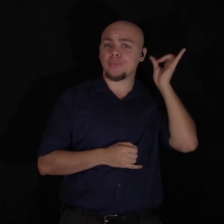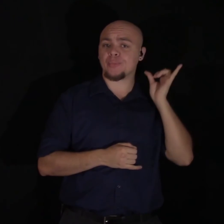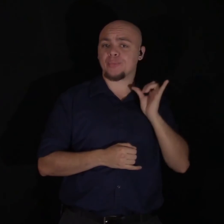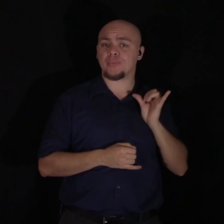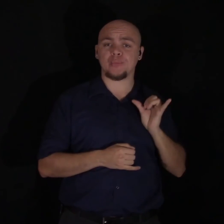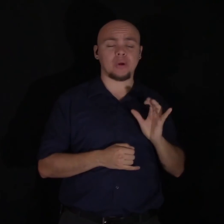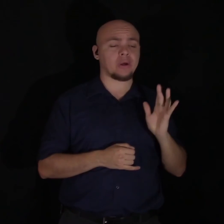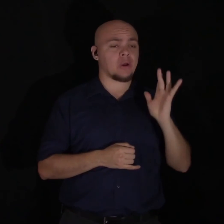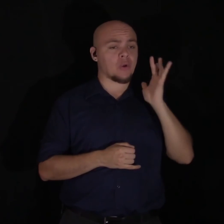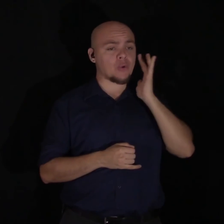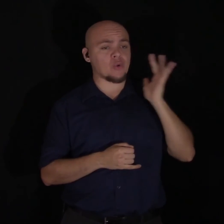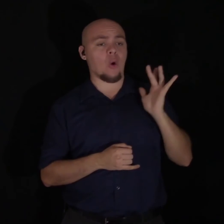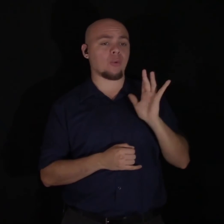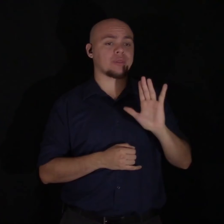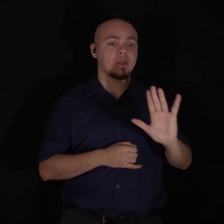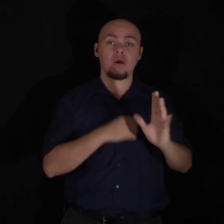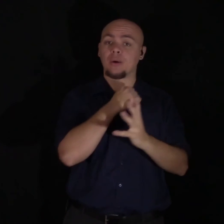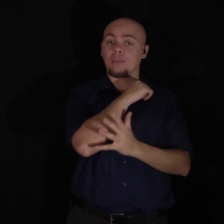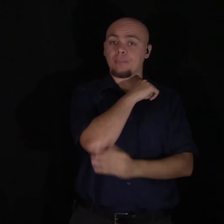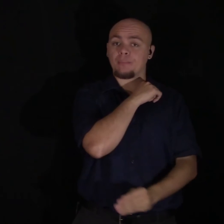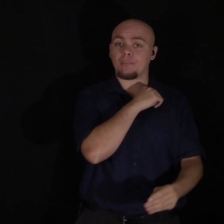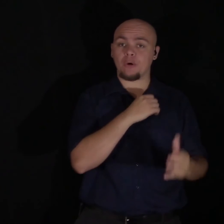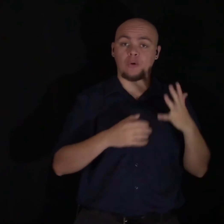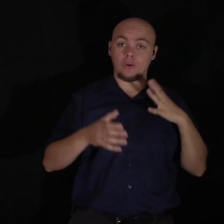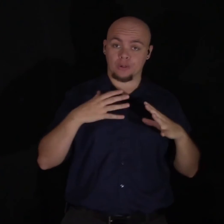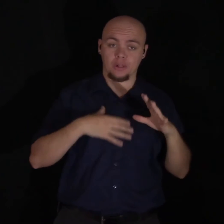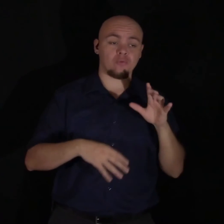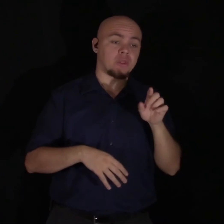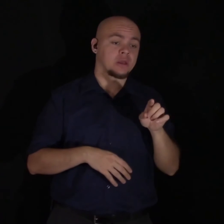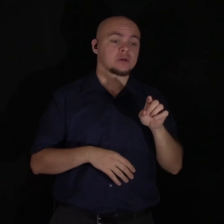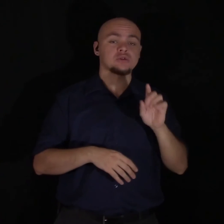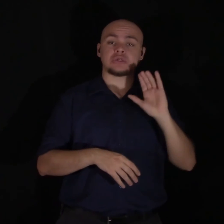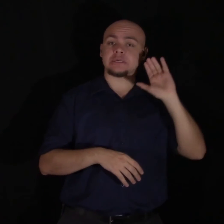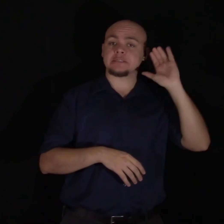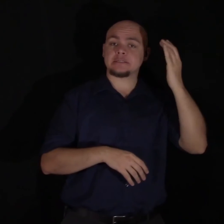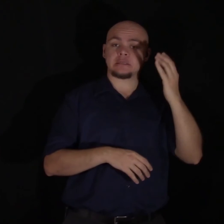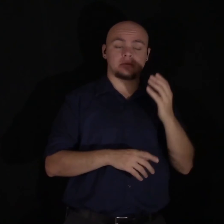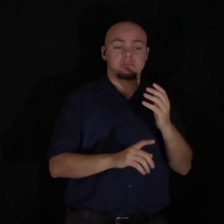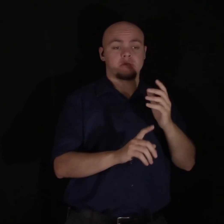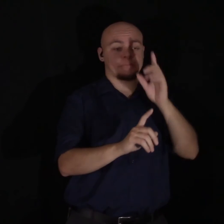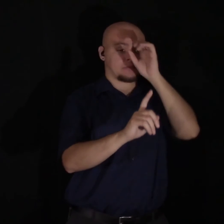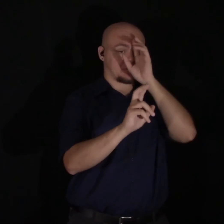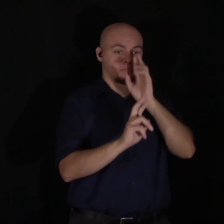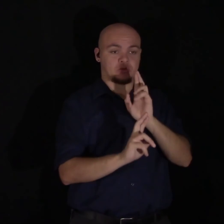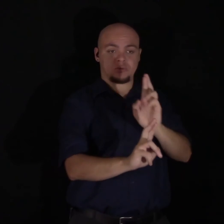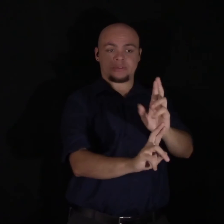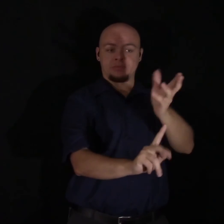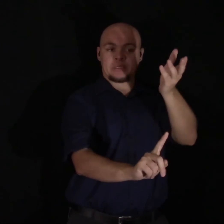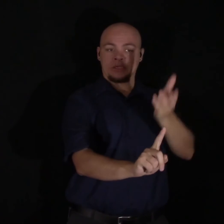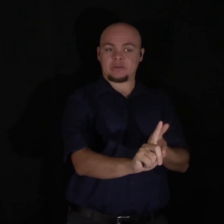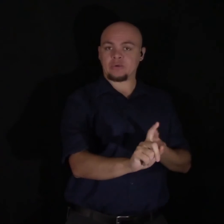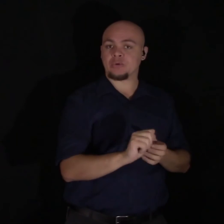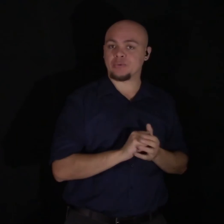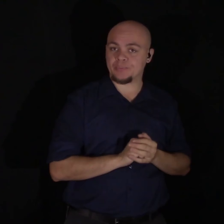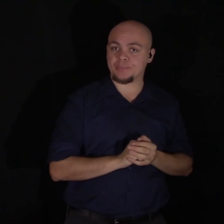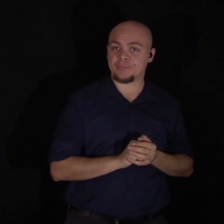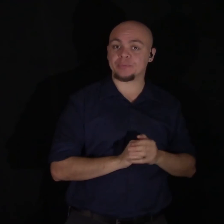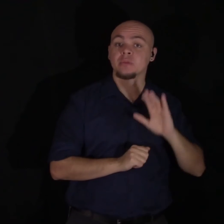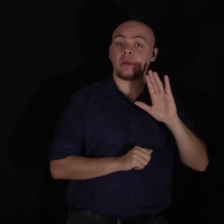the poverty of her clothing, seemed to set a crown of distinction on her head. Her brow was clear and